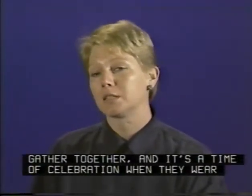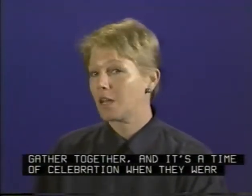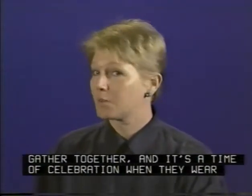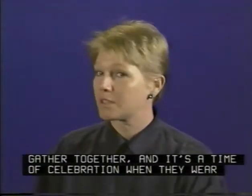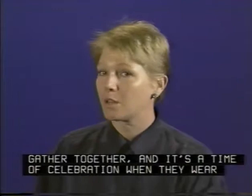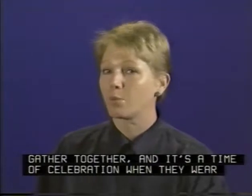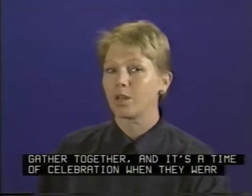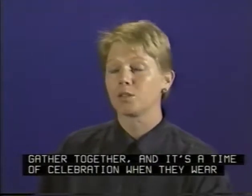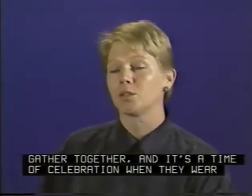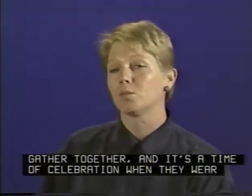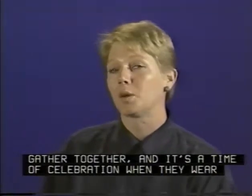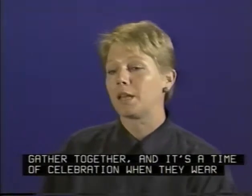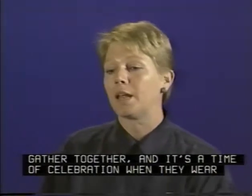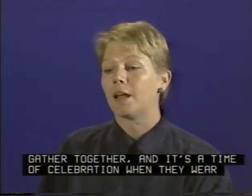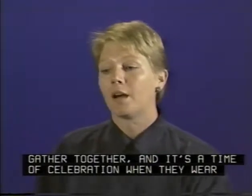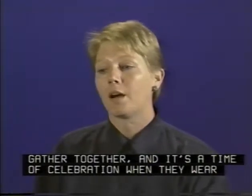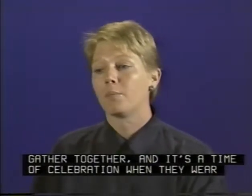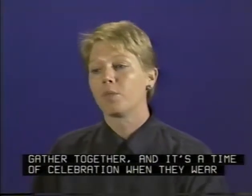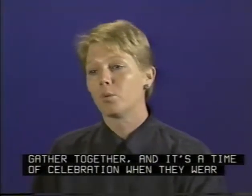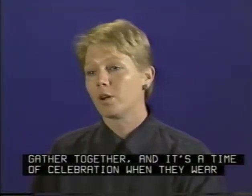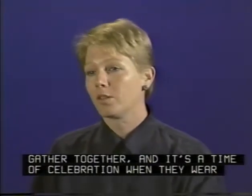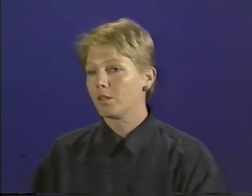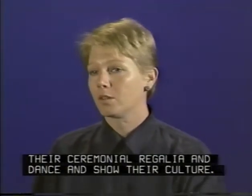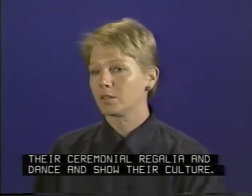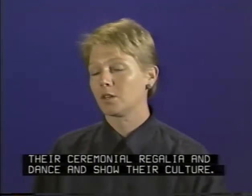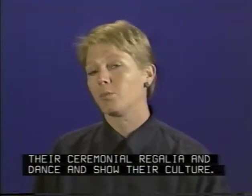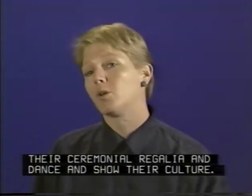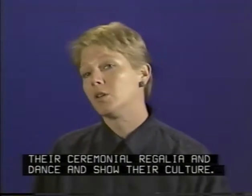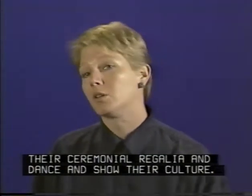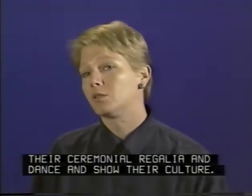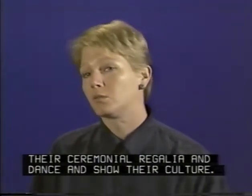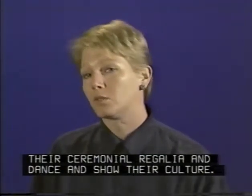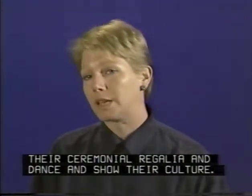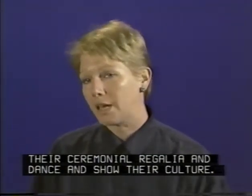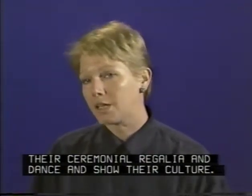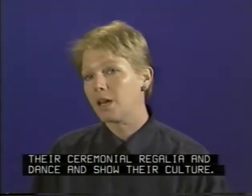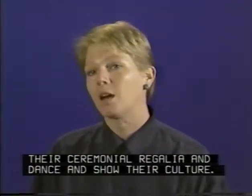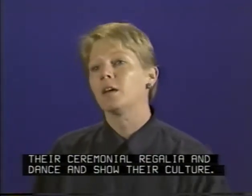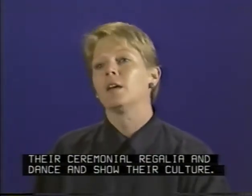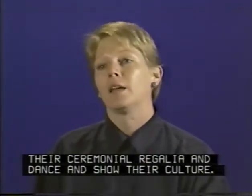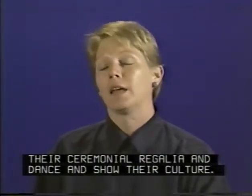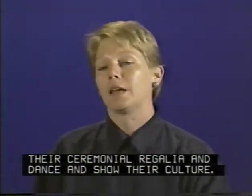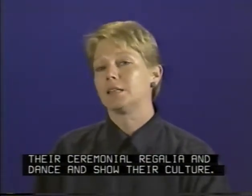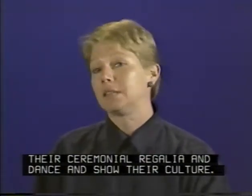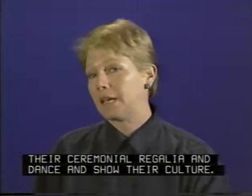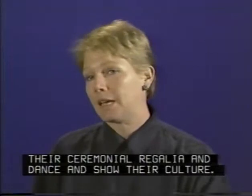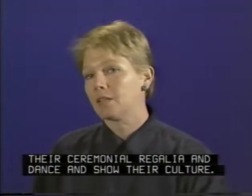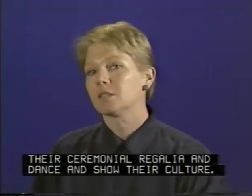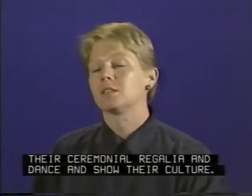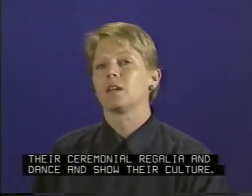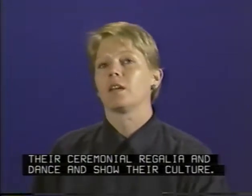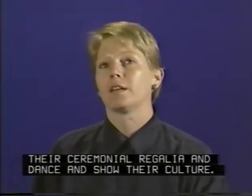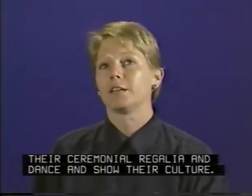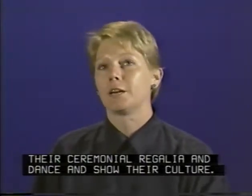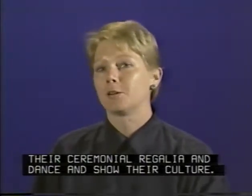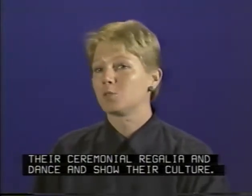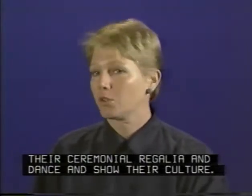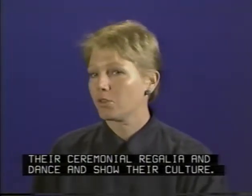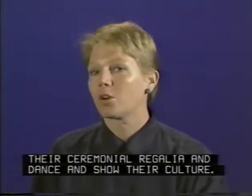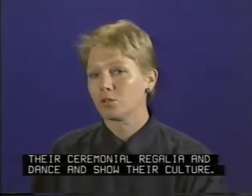time of celebration when they wear their ceremonial regalia and dance and share their